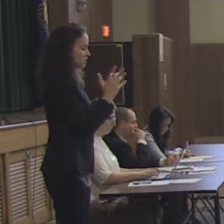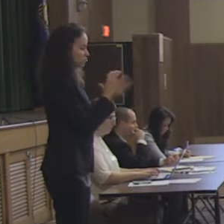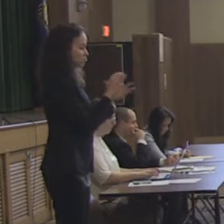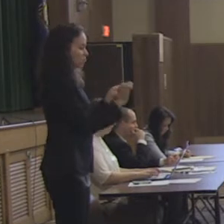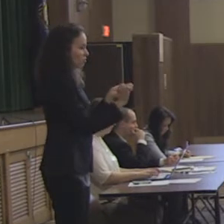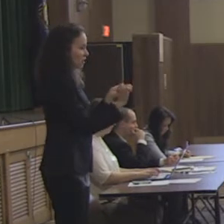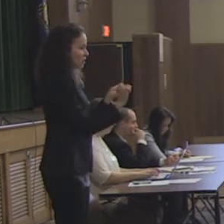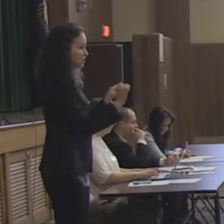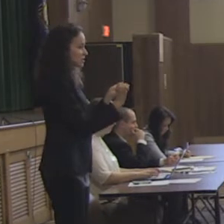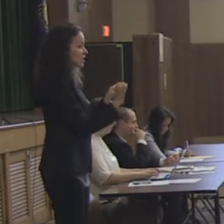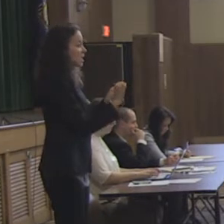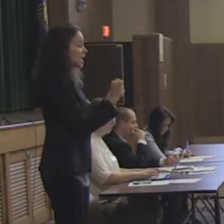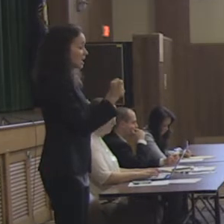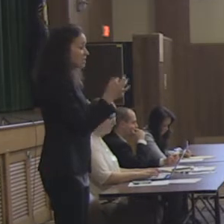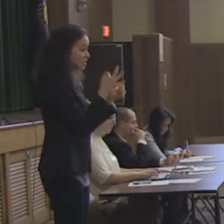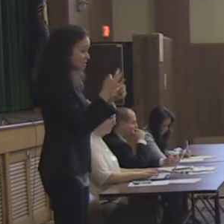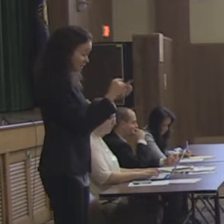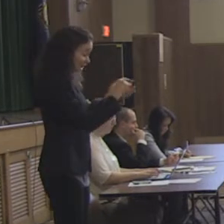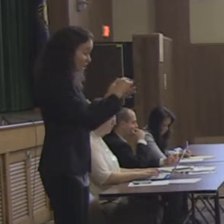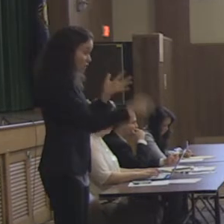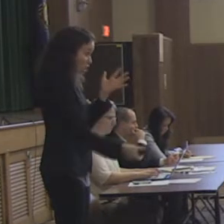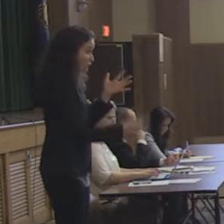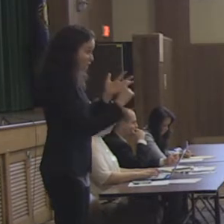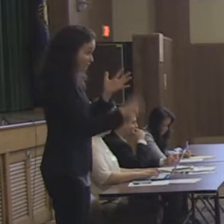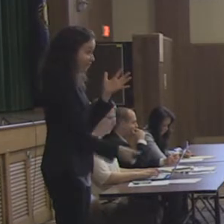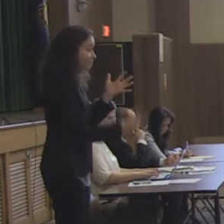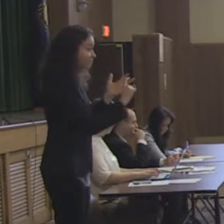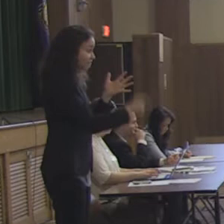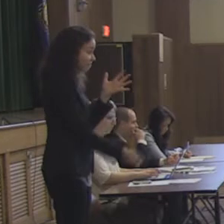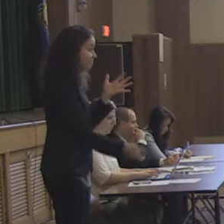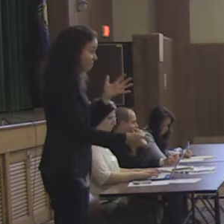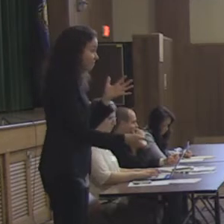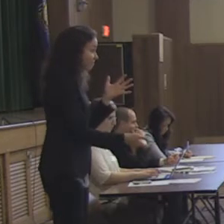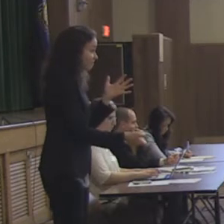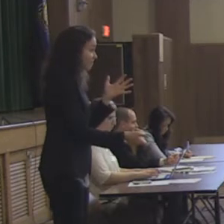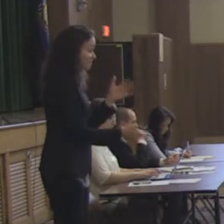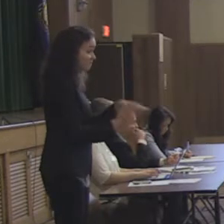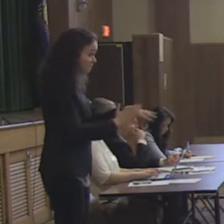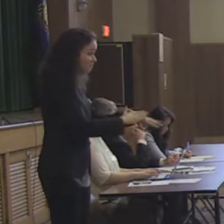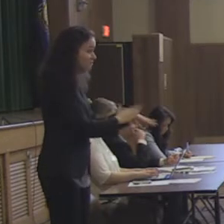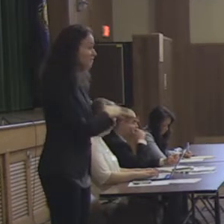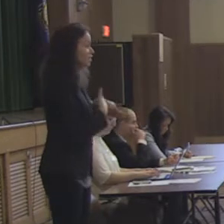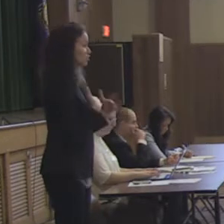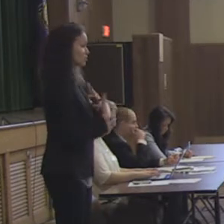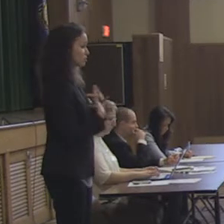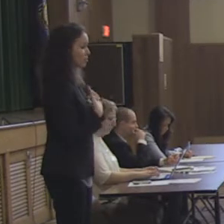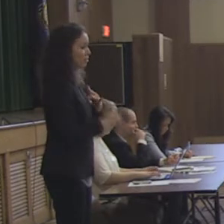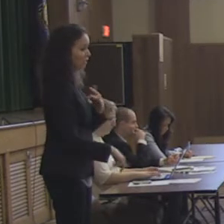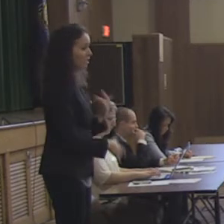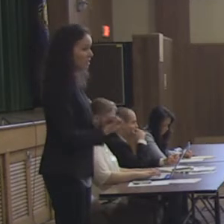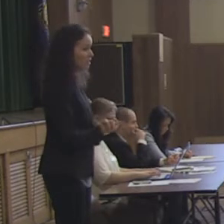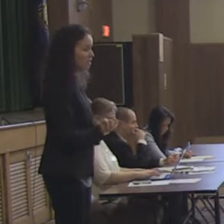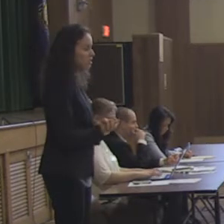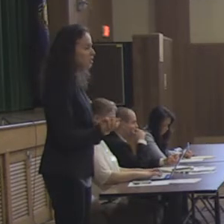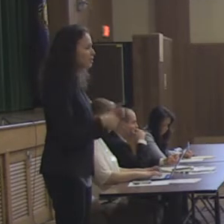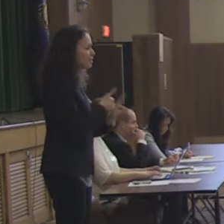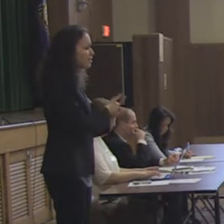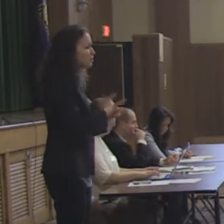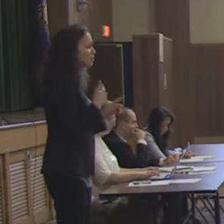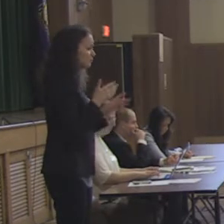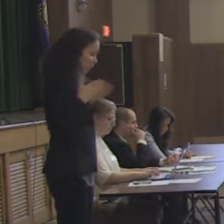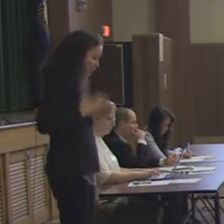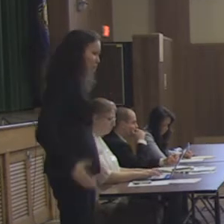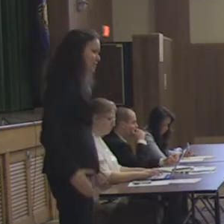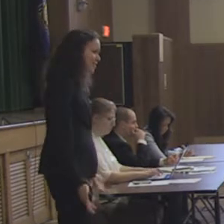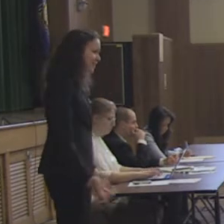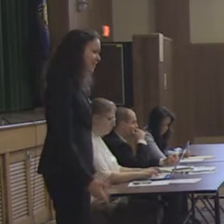those limbs fall off. Now, I think everybody needs to be concerned about these things. These are human beings. Human beings